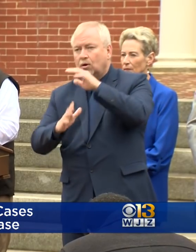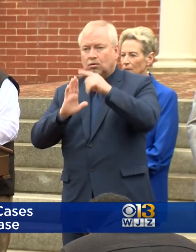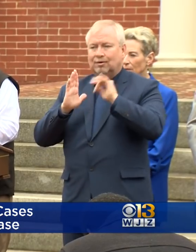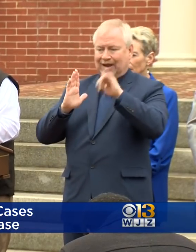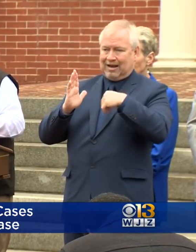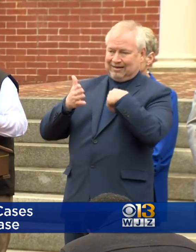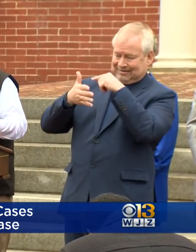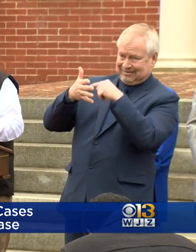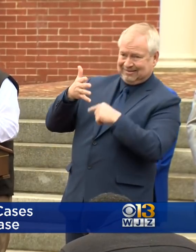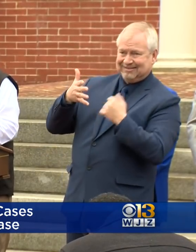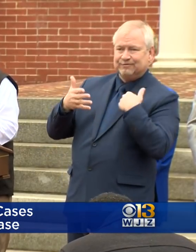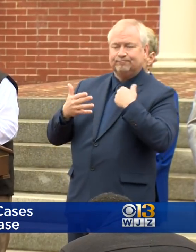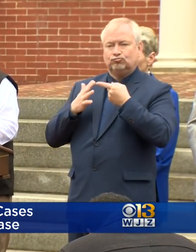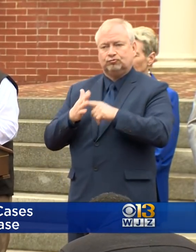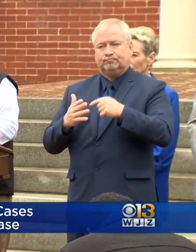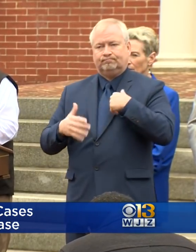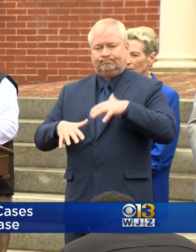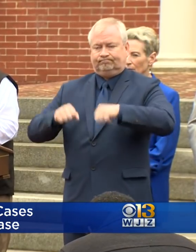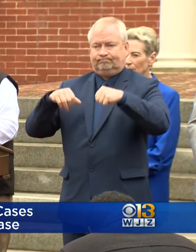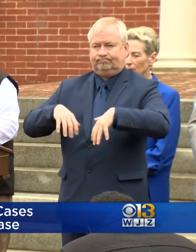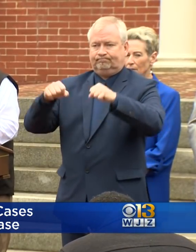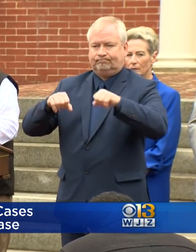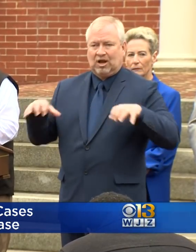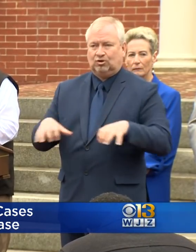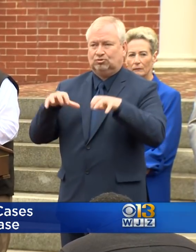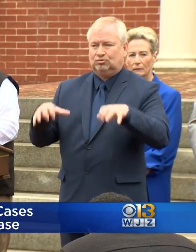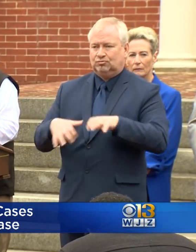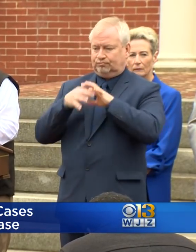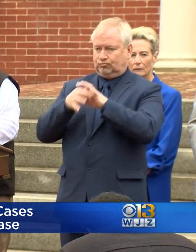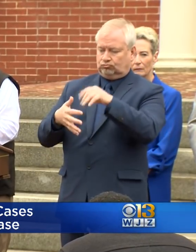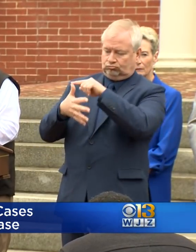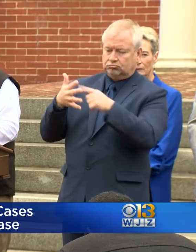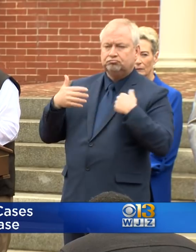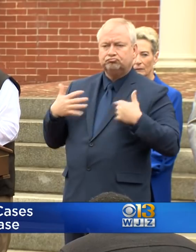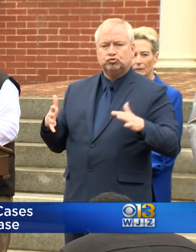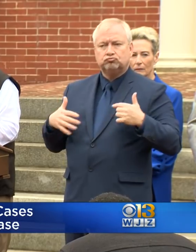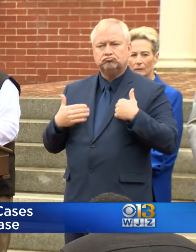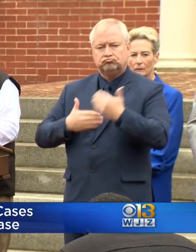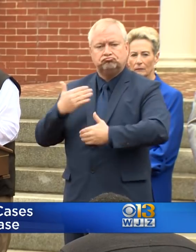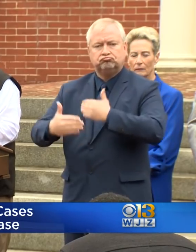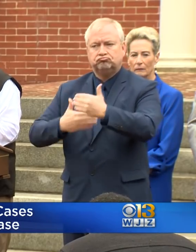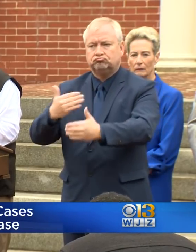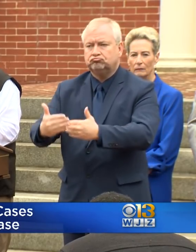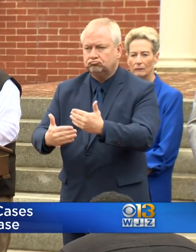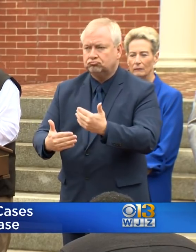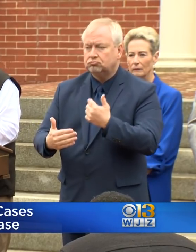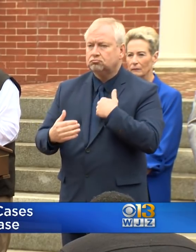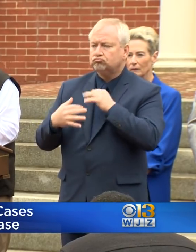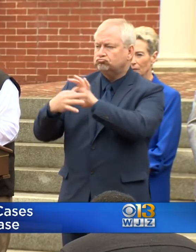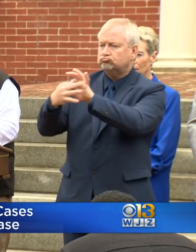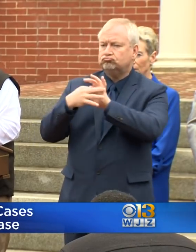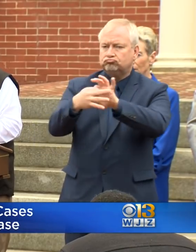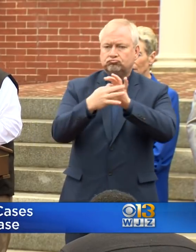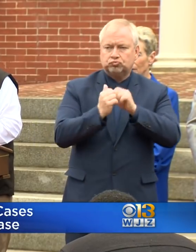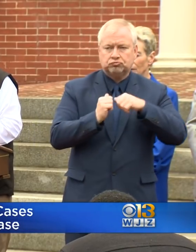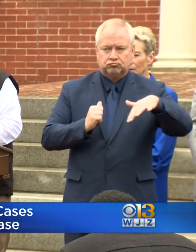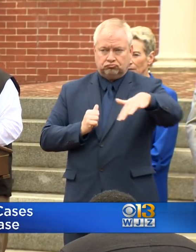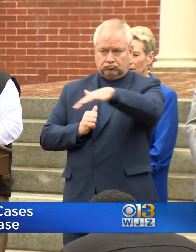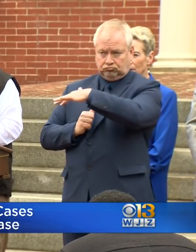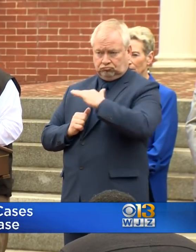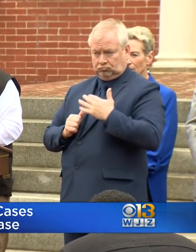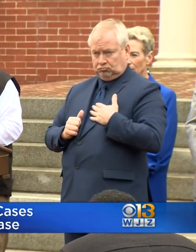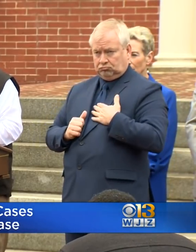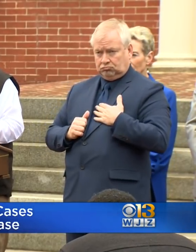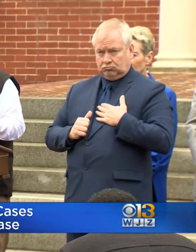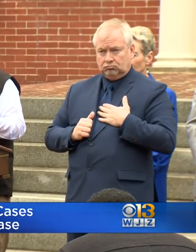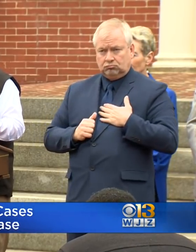and we've been all taking those actions, but we also need to work together with the folks at the levels below us and the